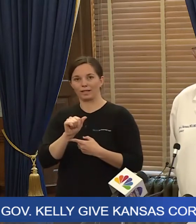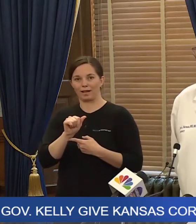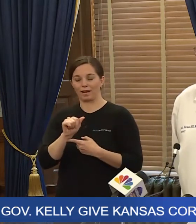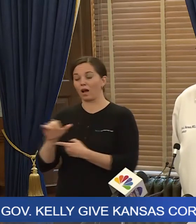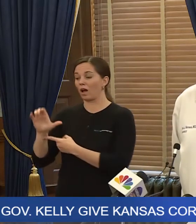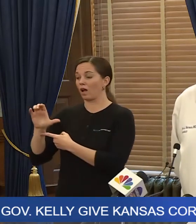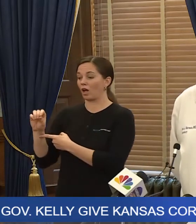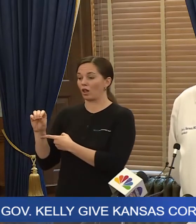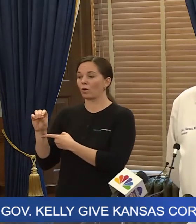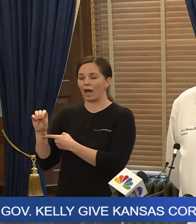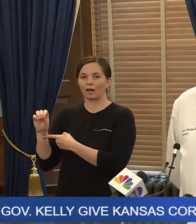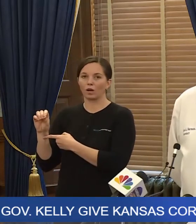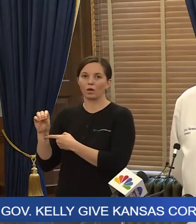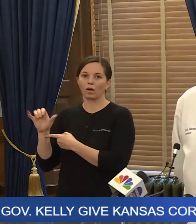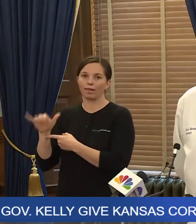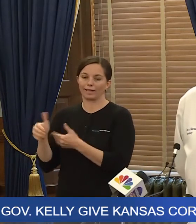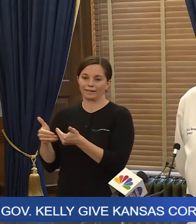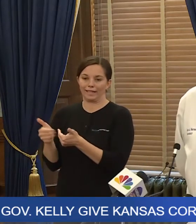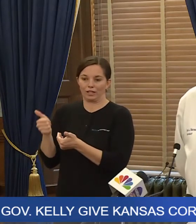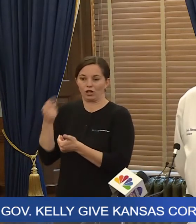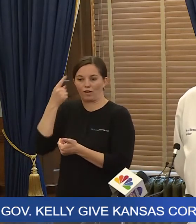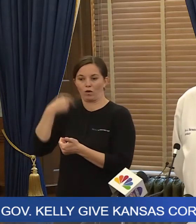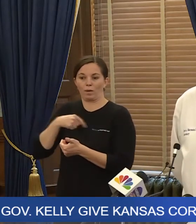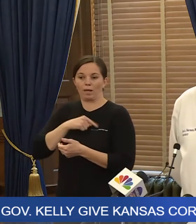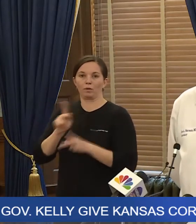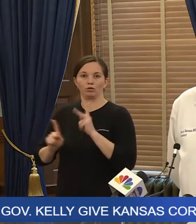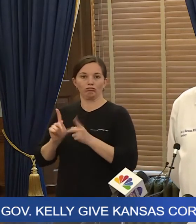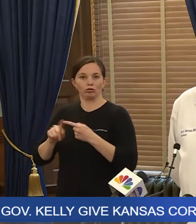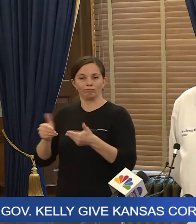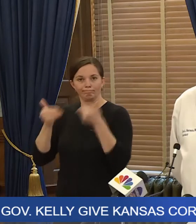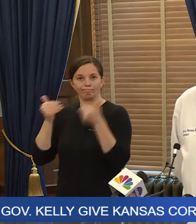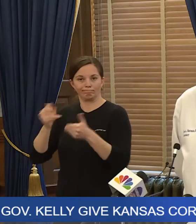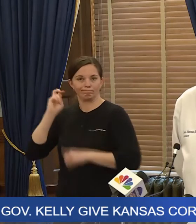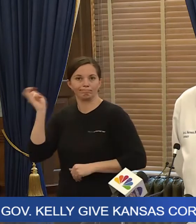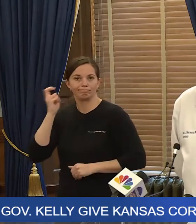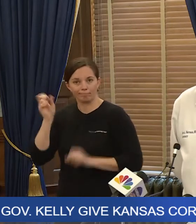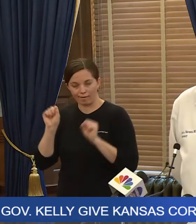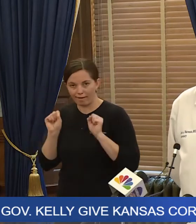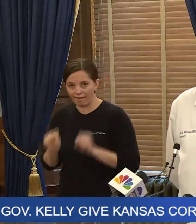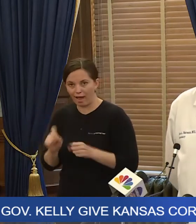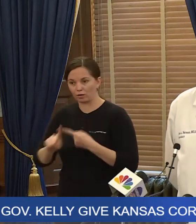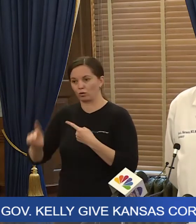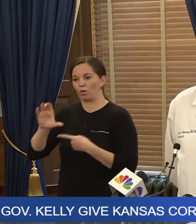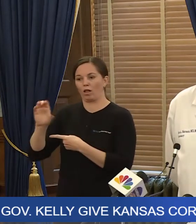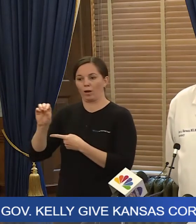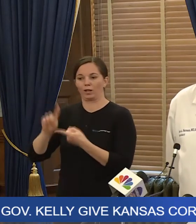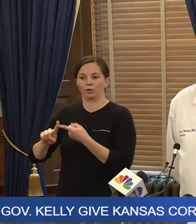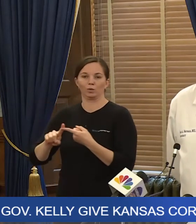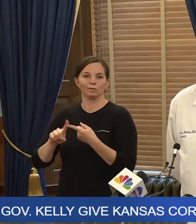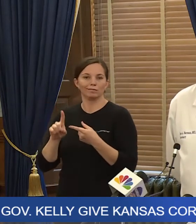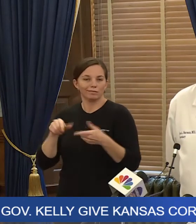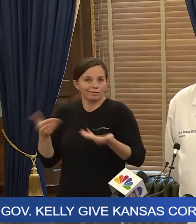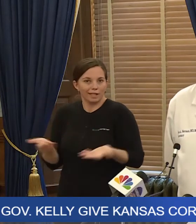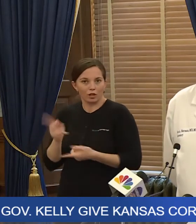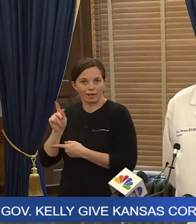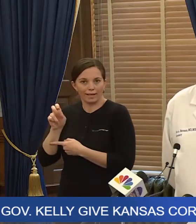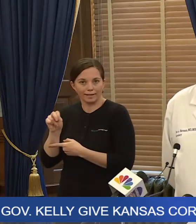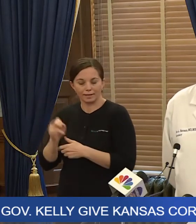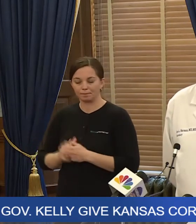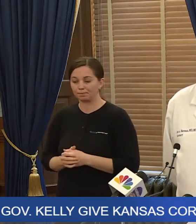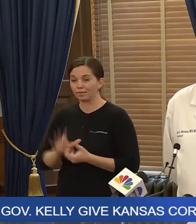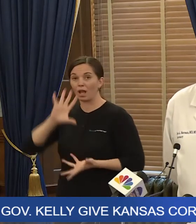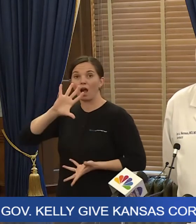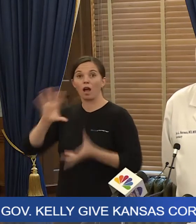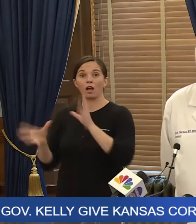Colorado makes it significantly easier for people traveling from Colorado to the state of Kansas. For a comprehensive list